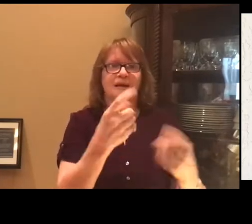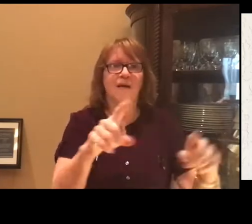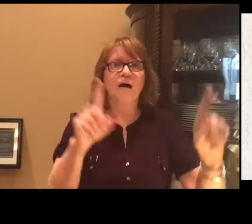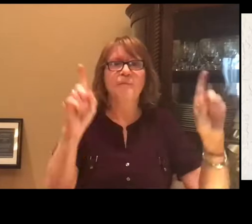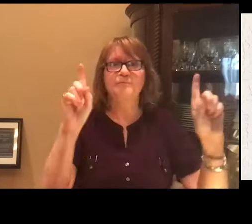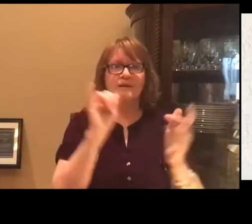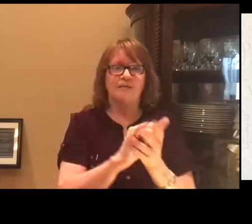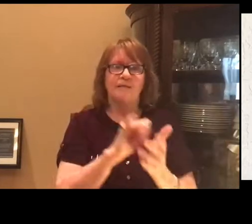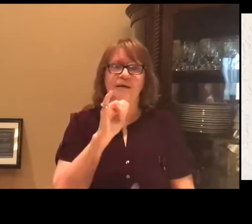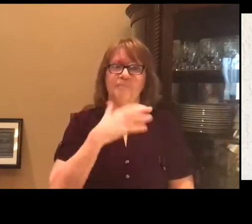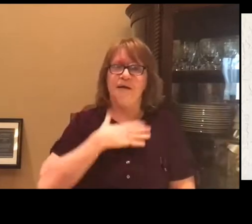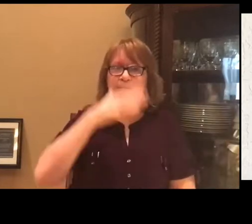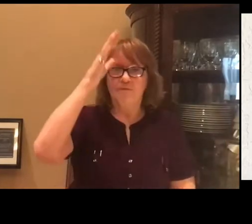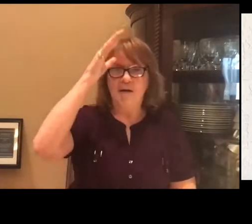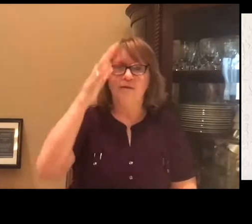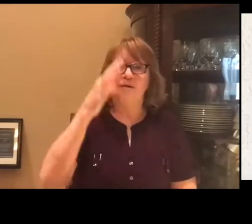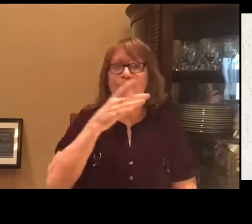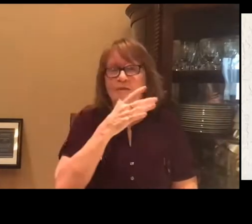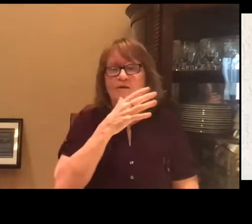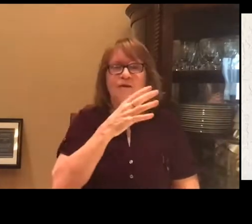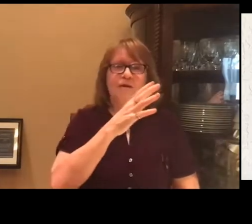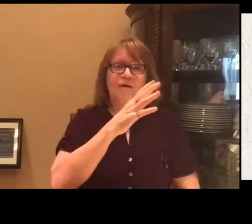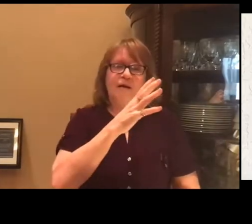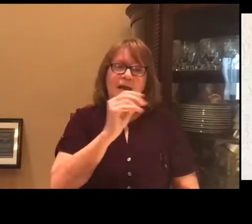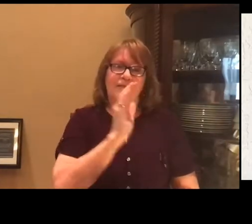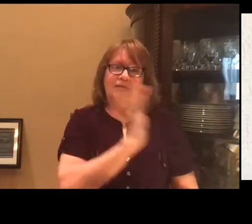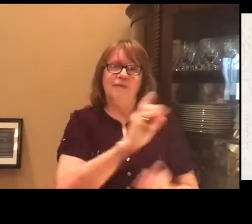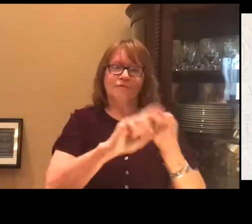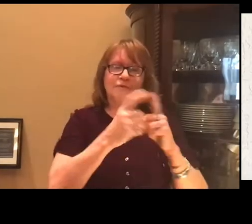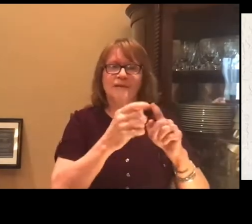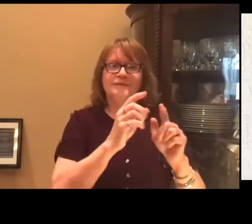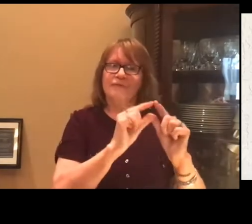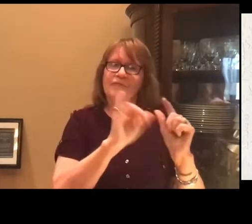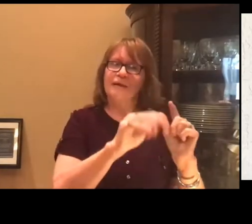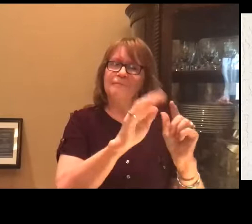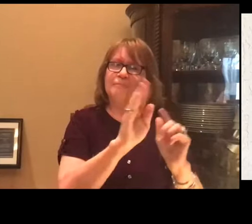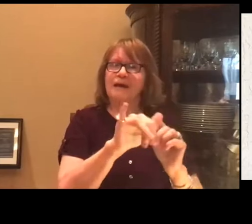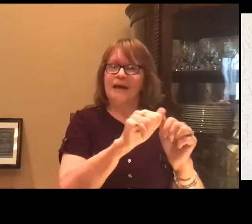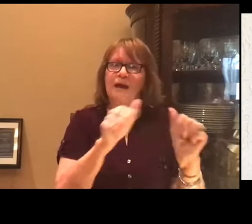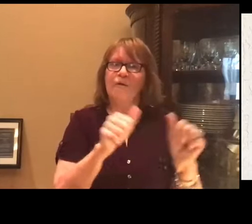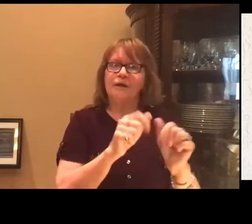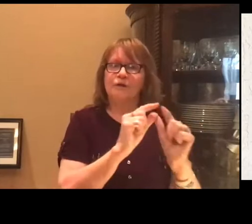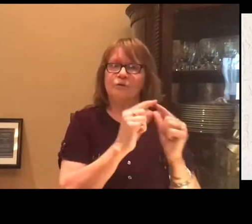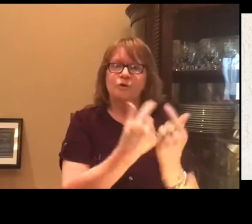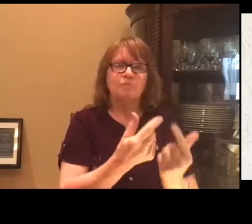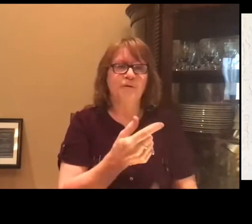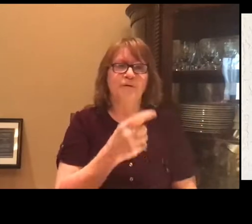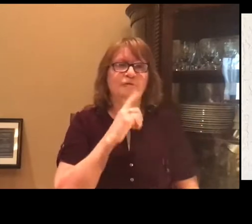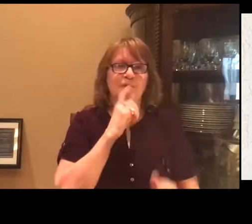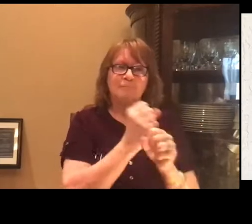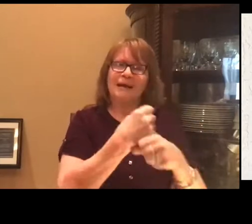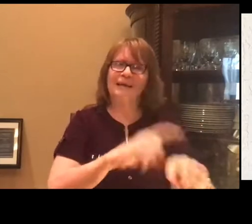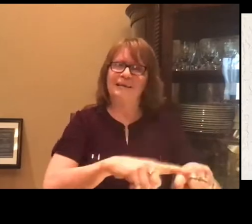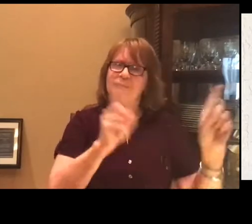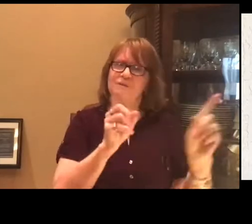this group of deaf people have made that have made a difference in society. The first Deaf Awareness Week was set up by